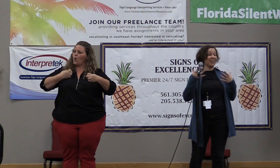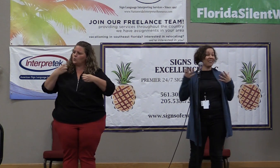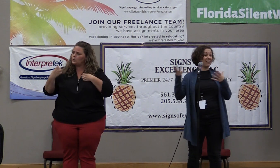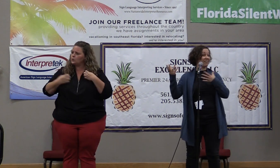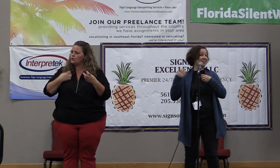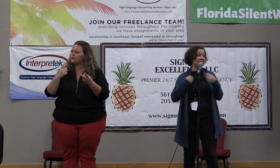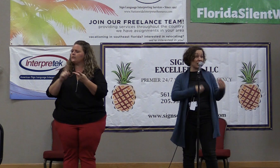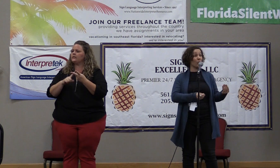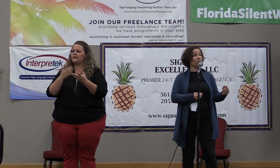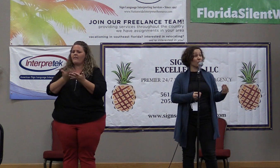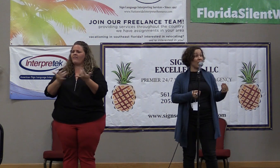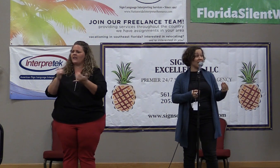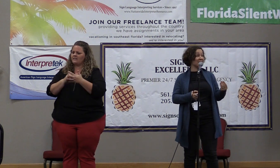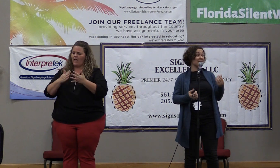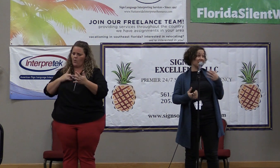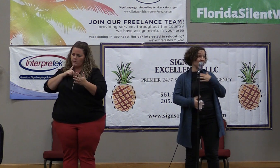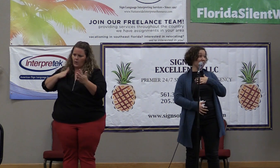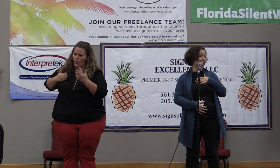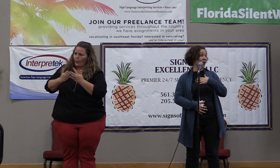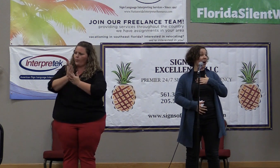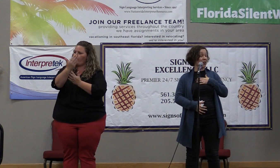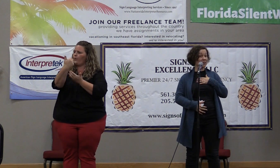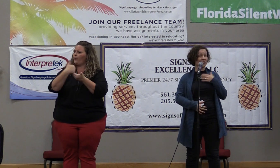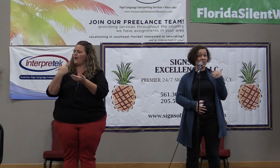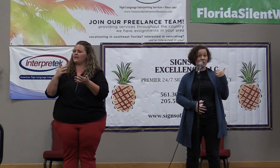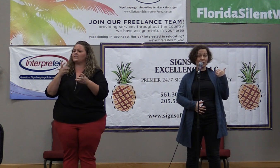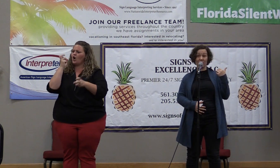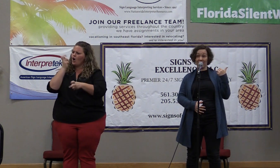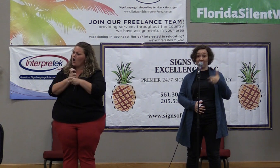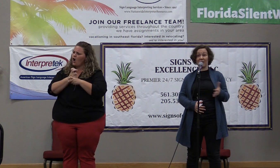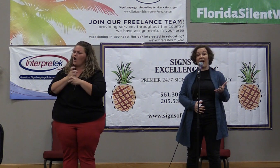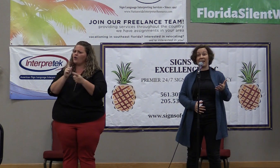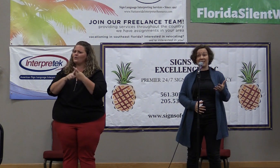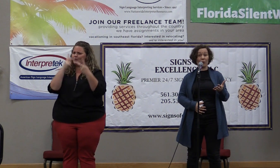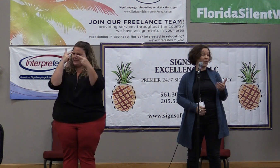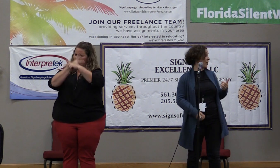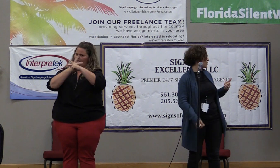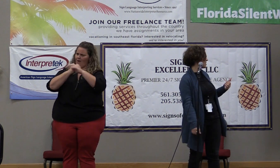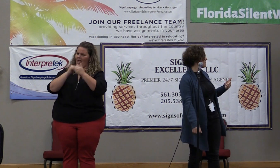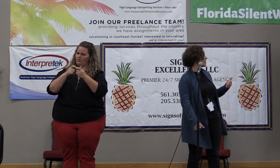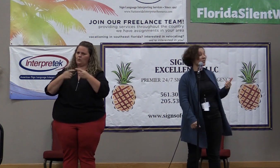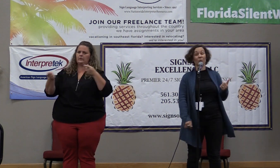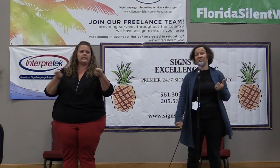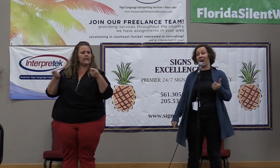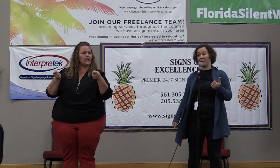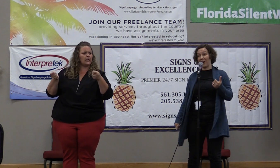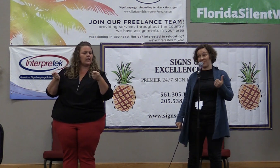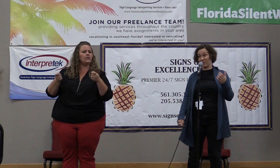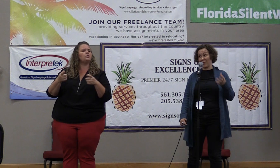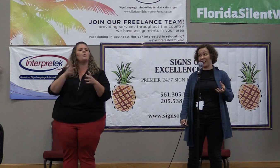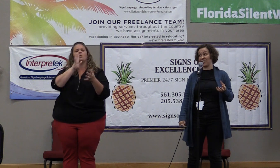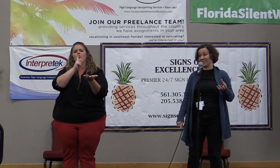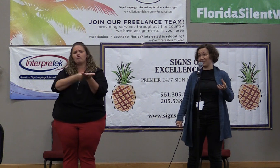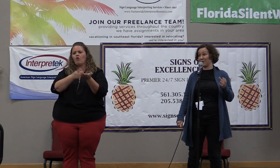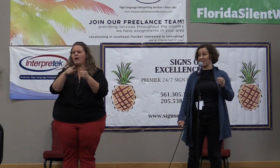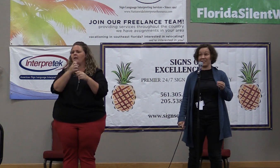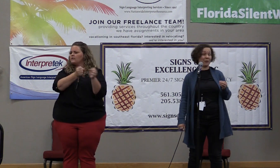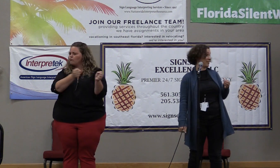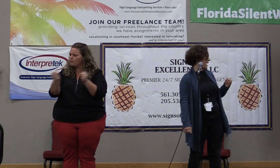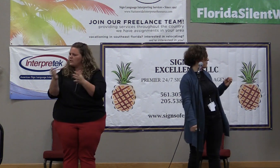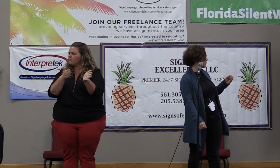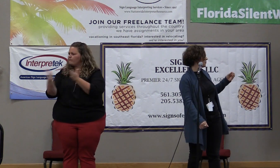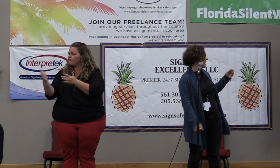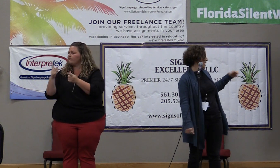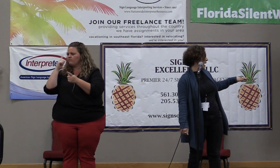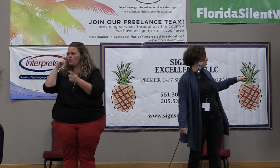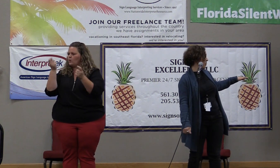stuff, the things that go through us, sometimes are hard to figure out how to deal with those. So we'll talk about some strategies for dealing